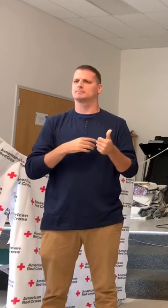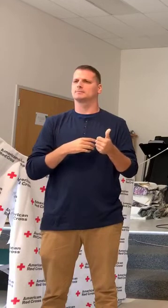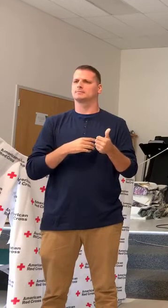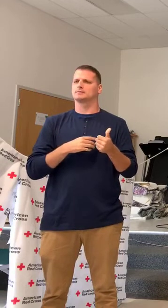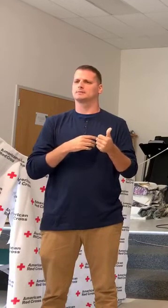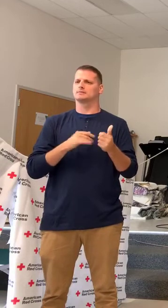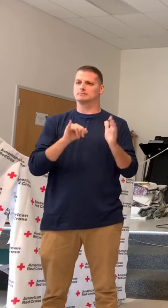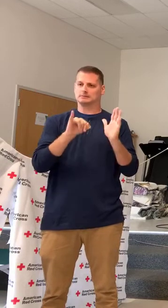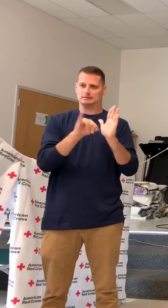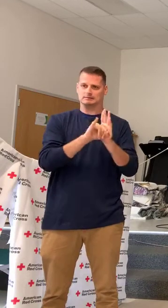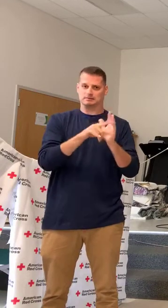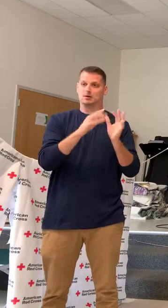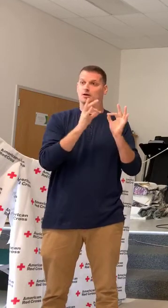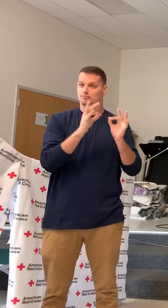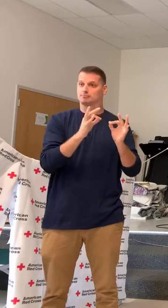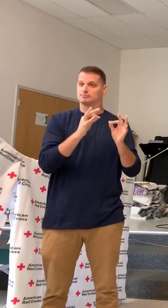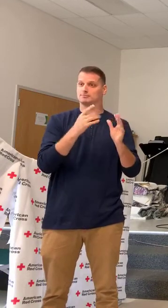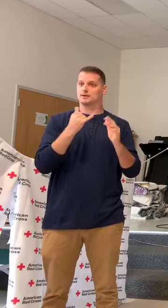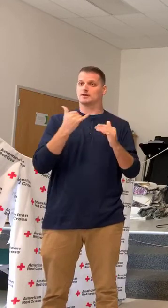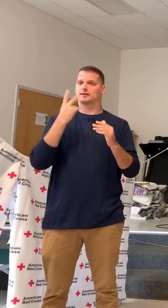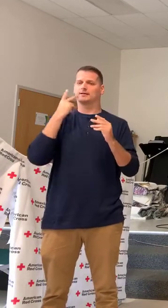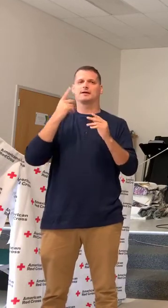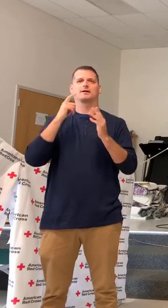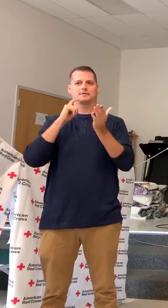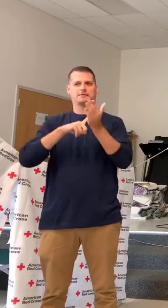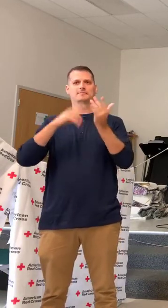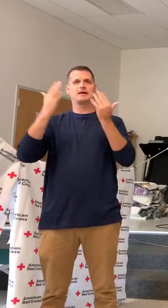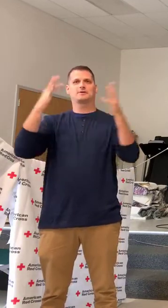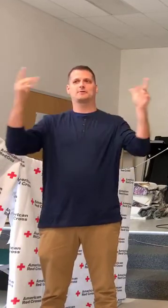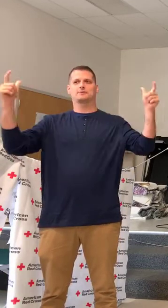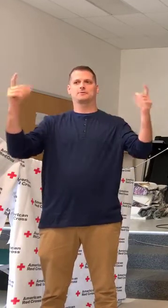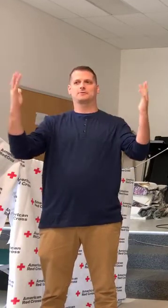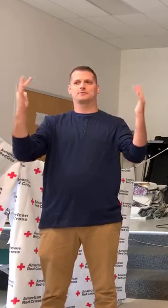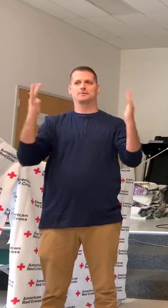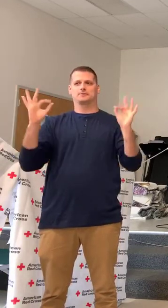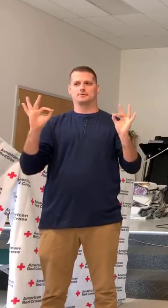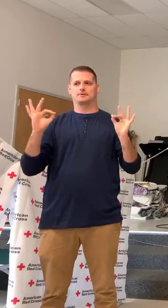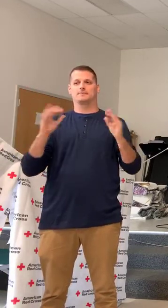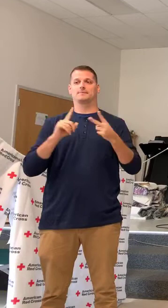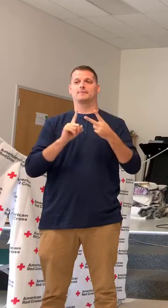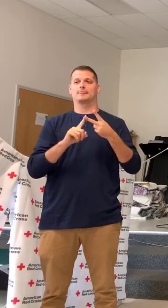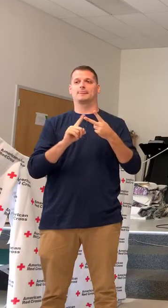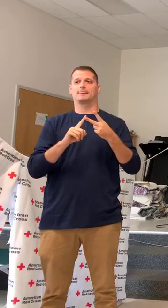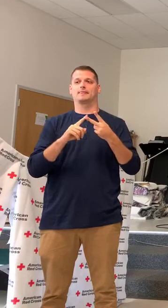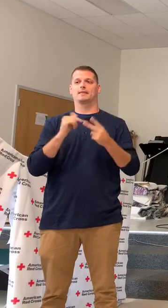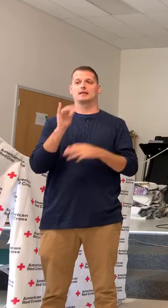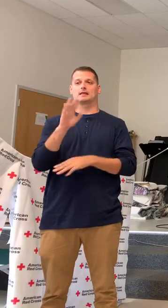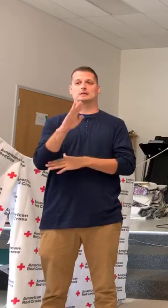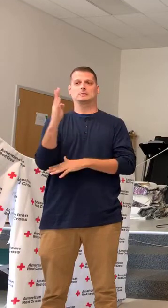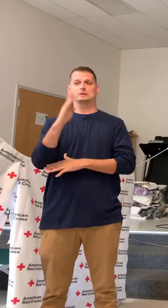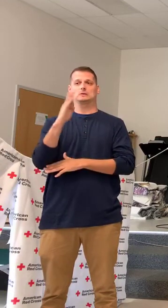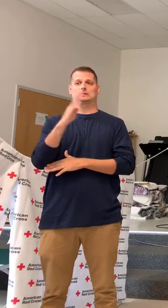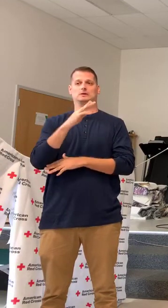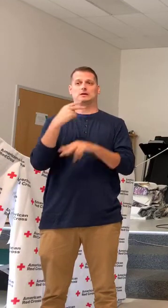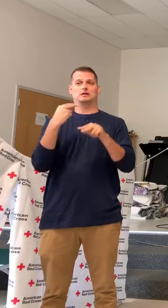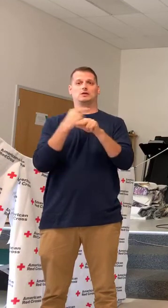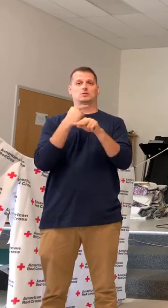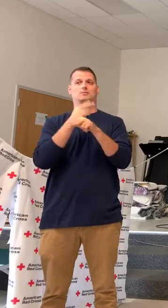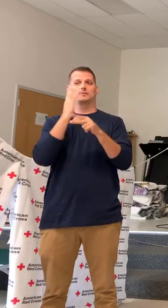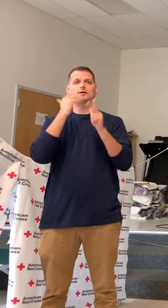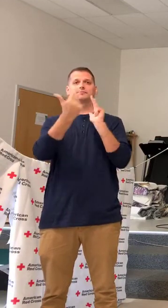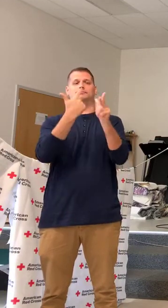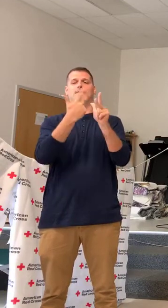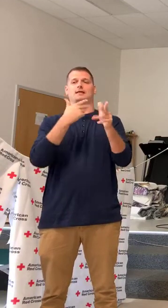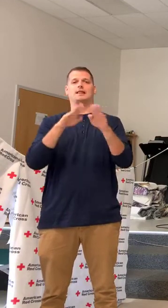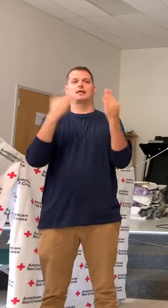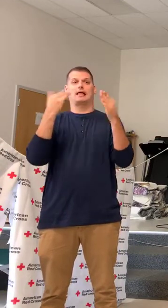some victories. A big one is this afternoon, we're going to get that highway open. That's two lanes. The reason we've had it shut down, or at least